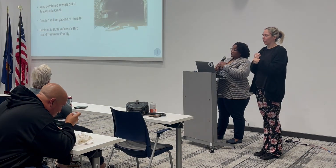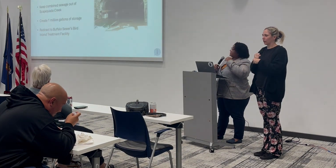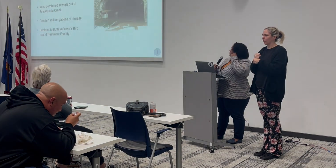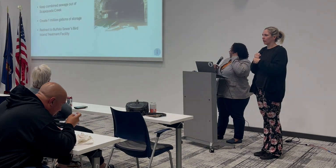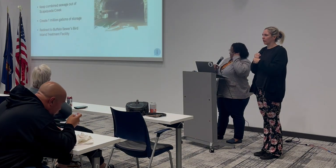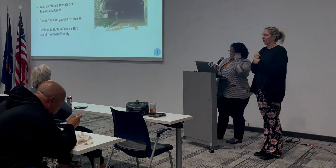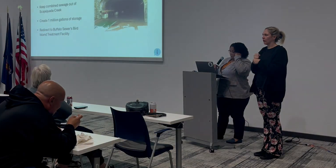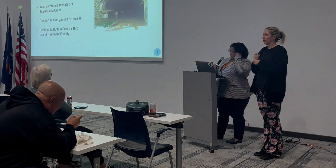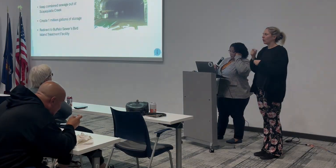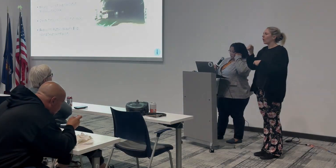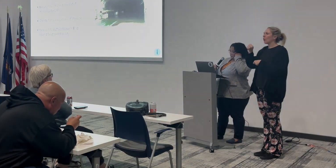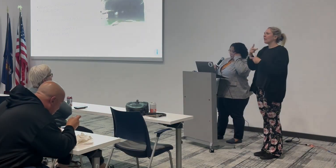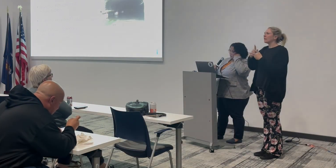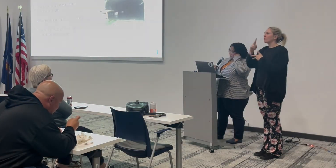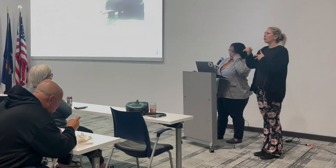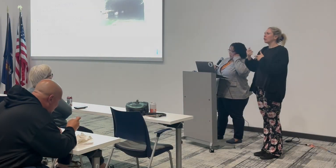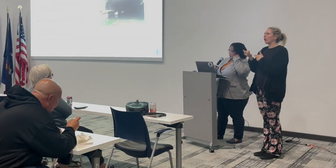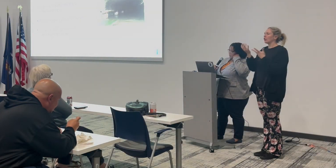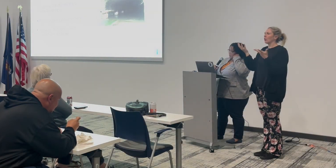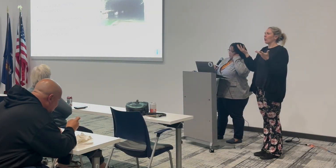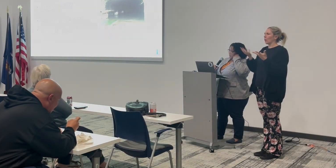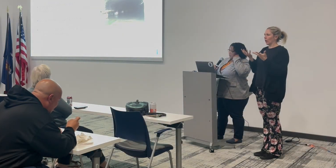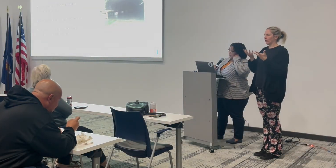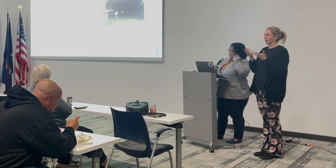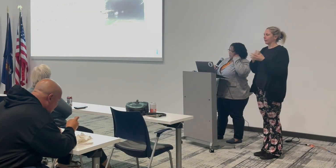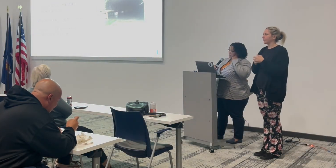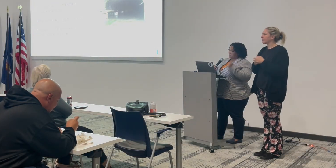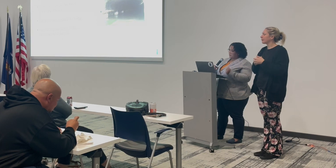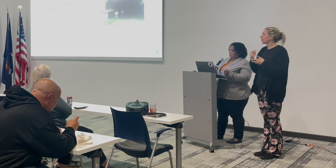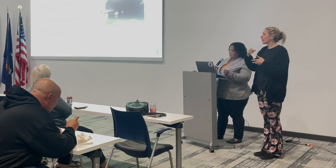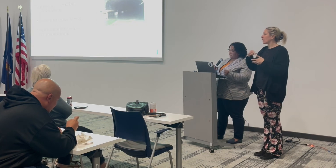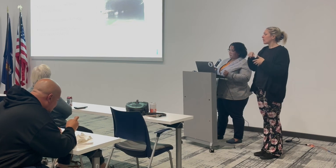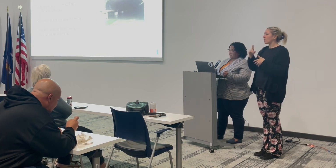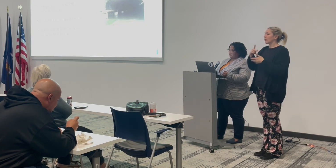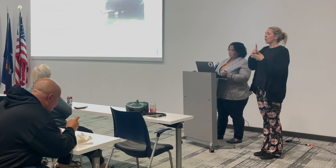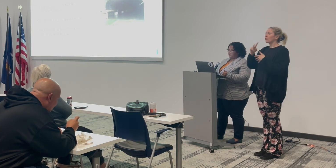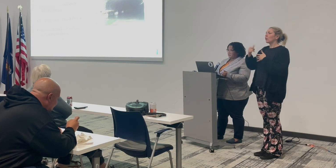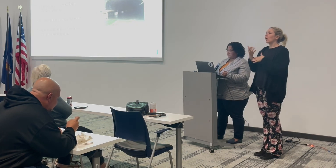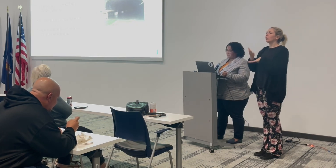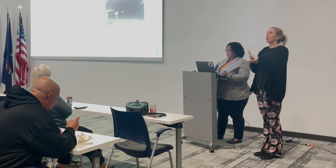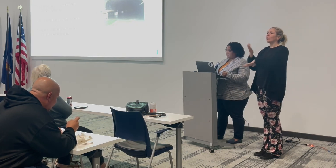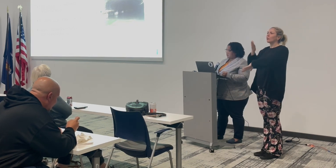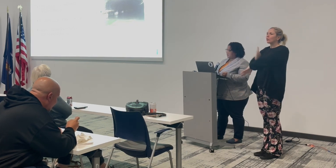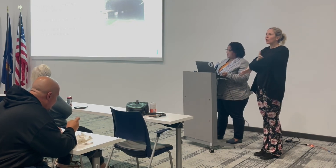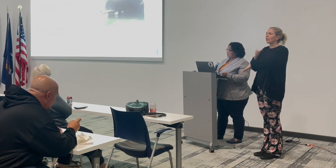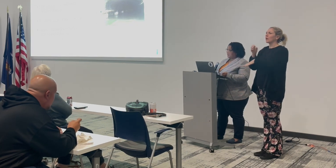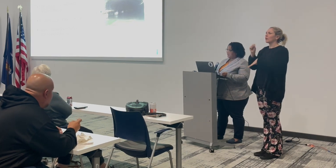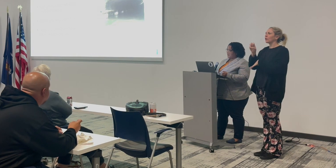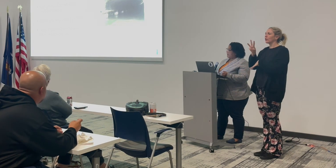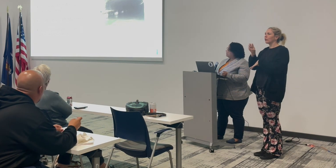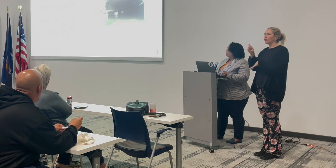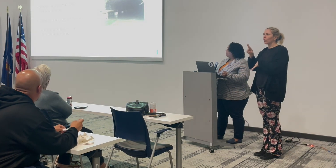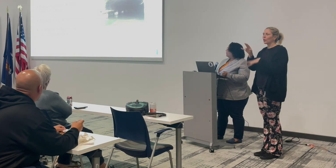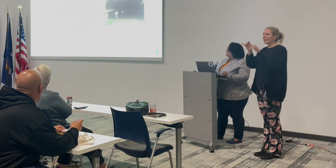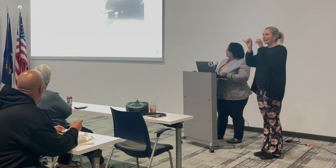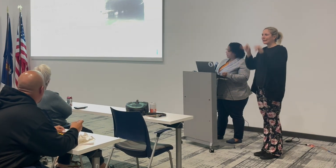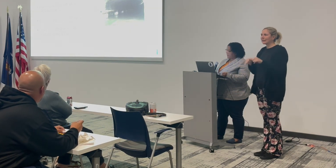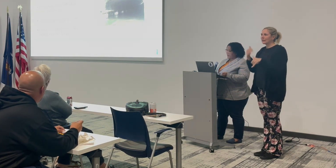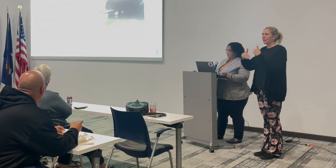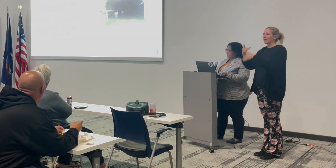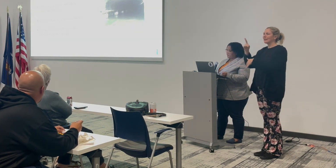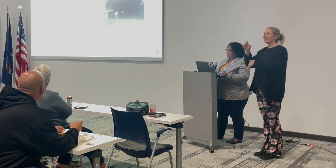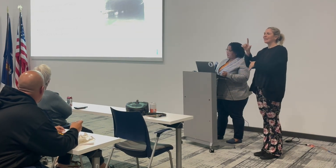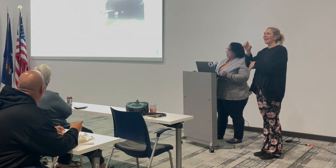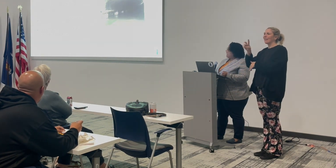So what is this project? This project is the improvement of the sewer system along Estella Avenue,